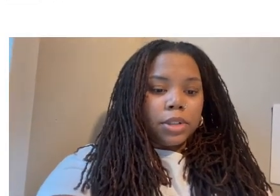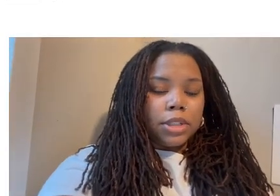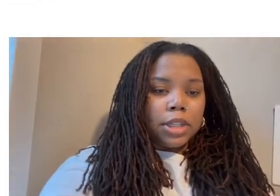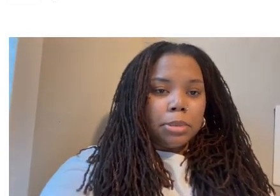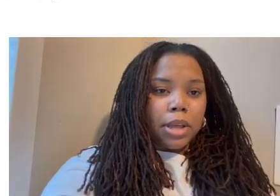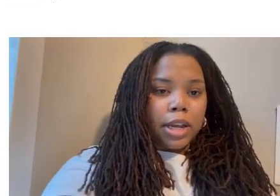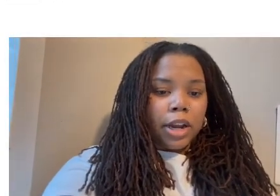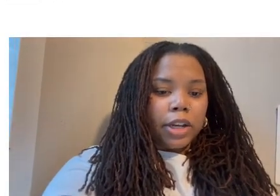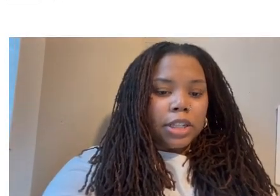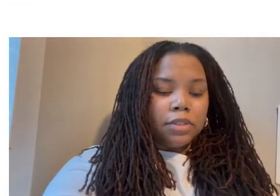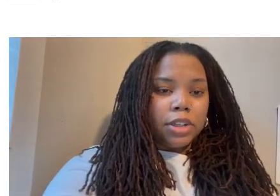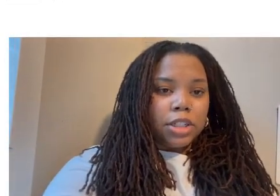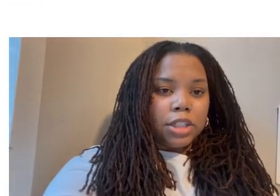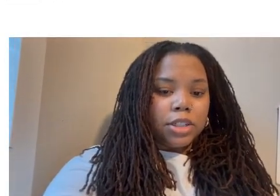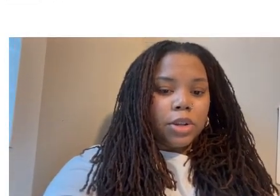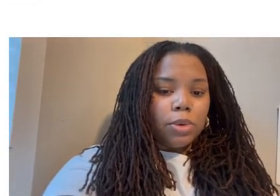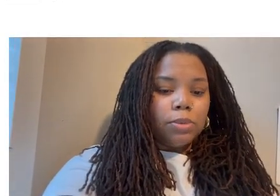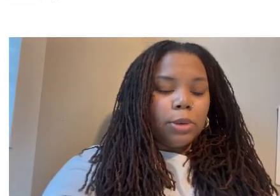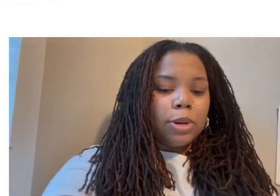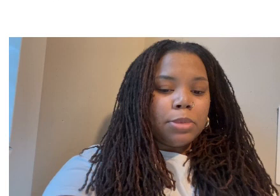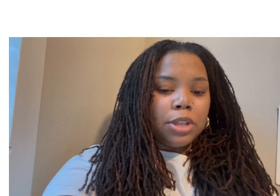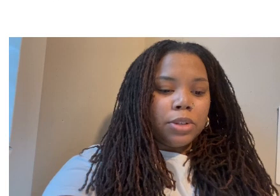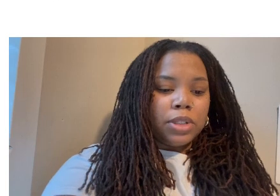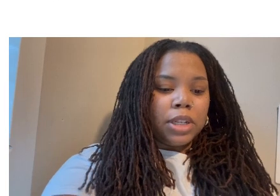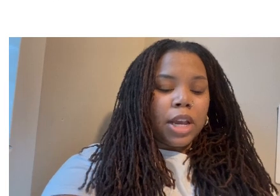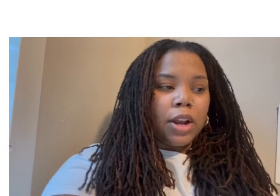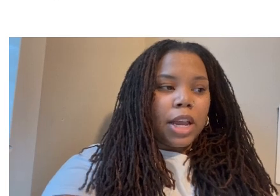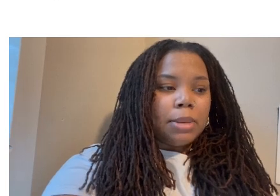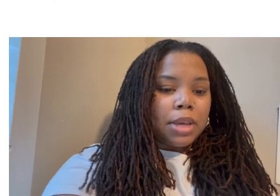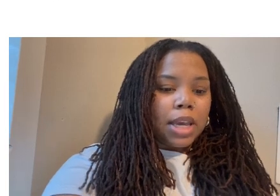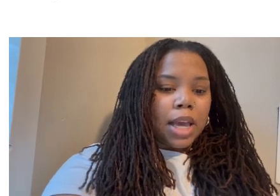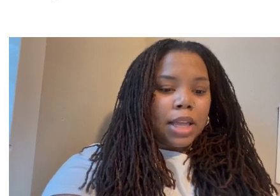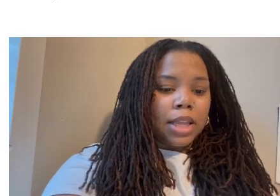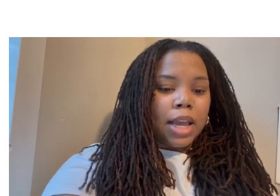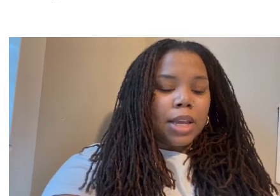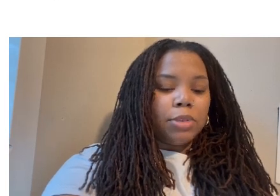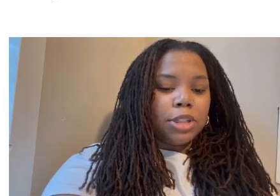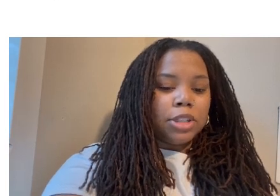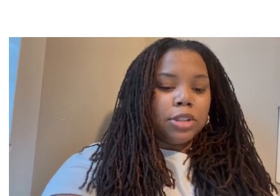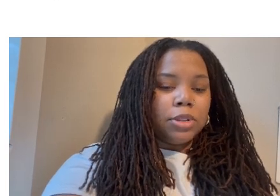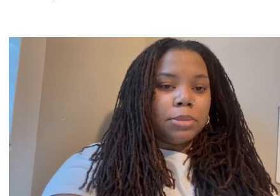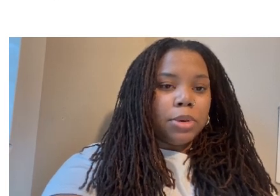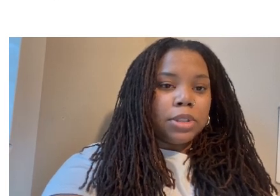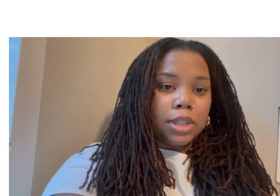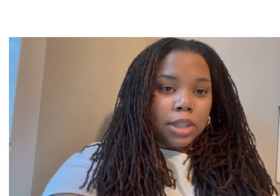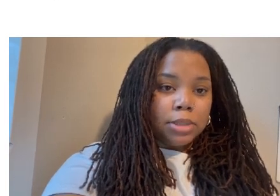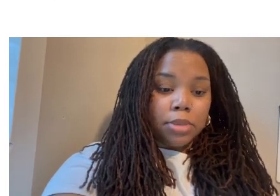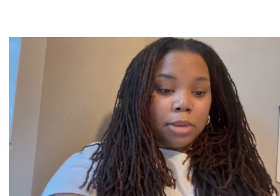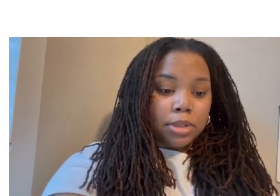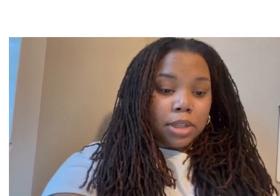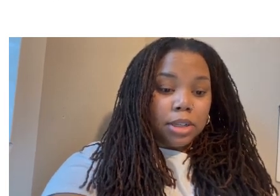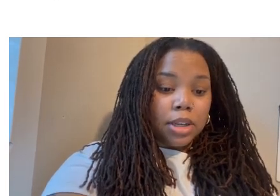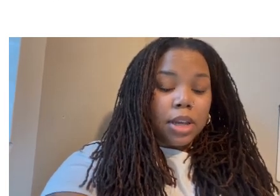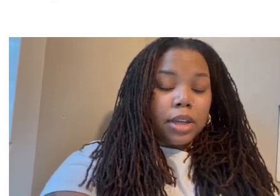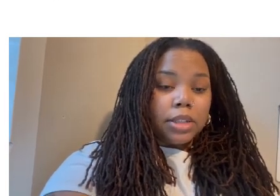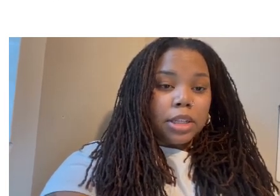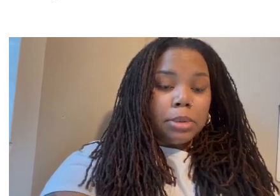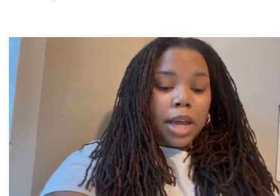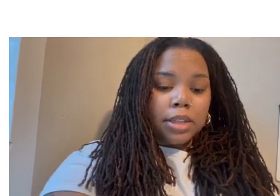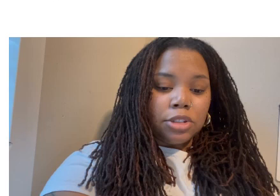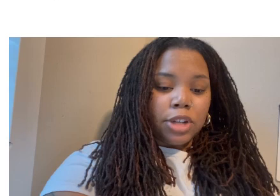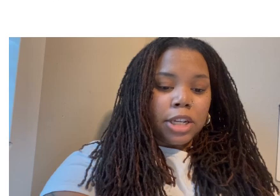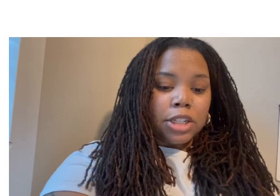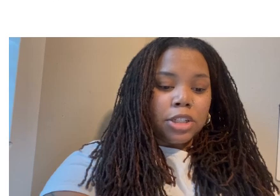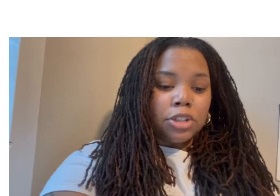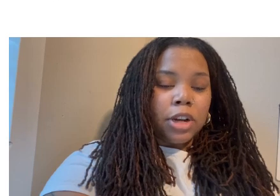In order to apply our interventions, we will be using our ABA guideline, which includes most to least prompting. To